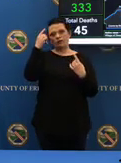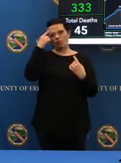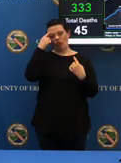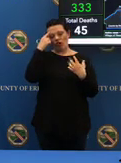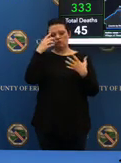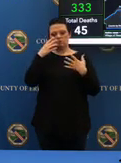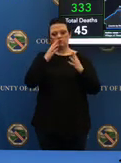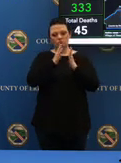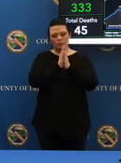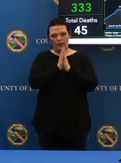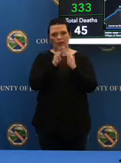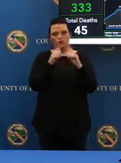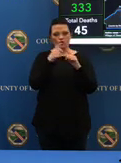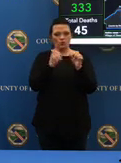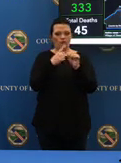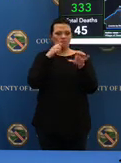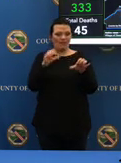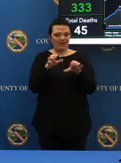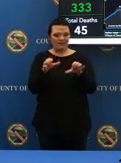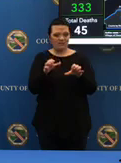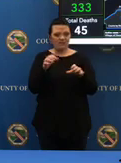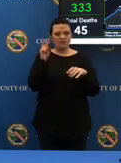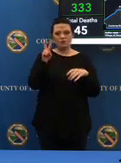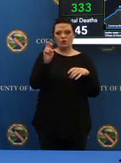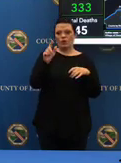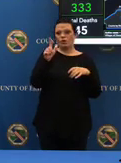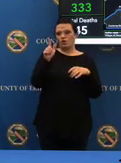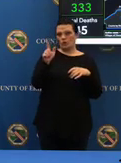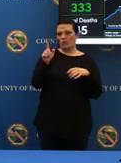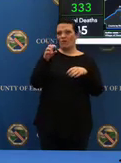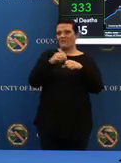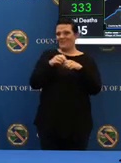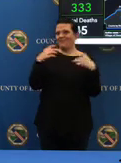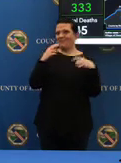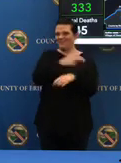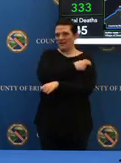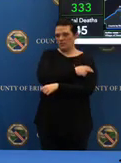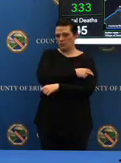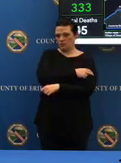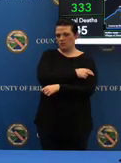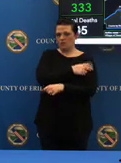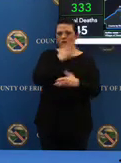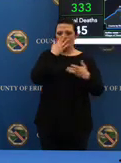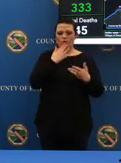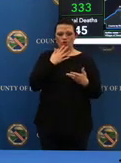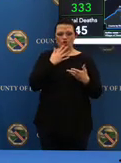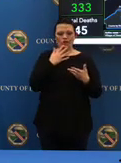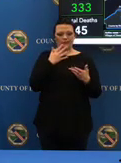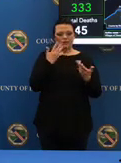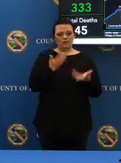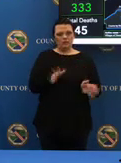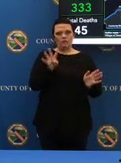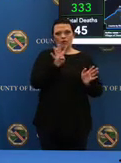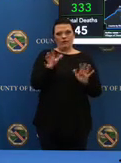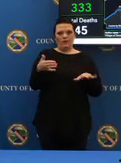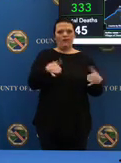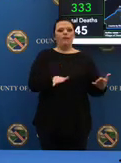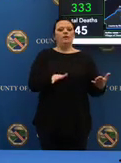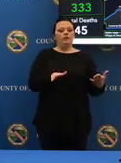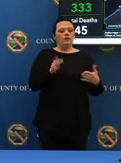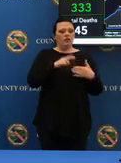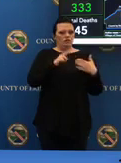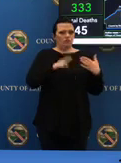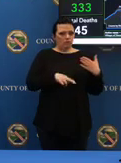active cases. 221 individuals, as I noted earlier, are hospitalized, and unfortunately there have been 45 deaths as